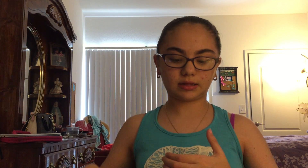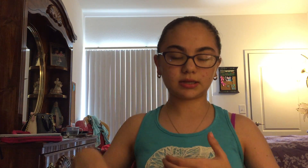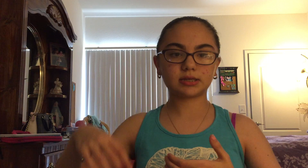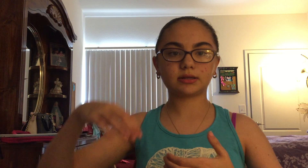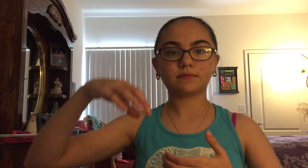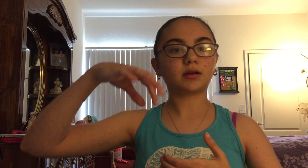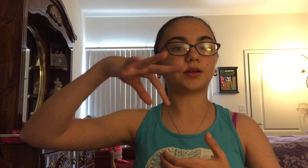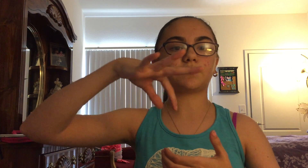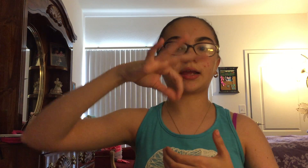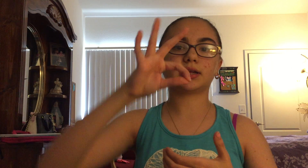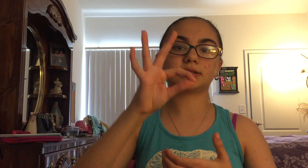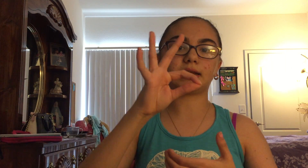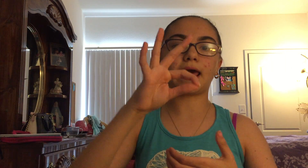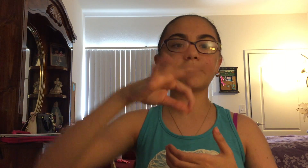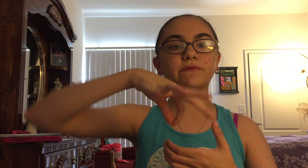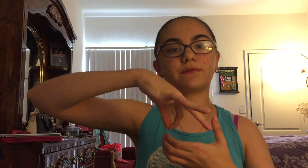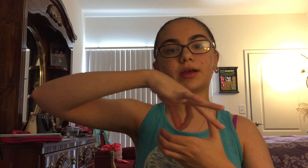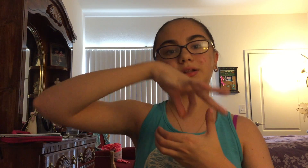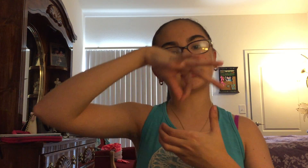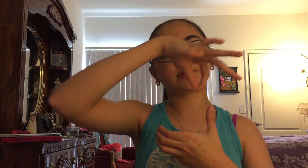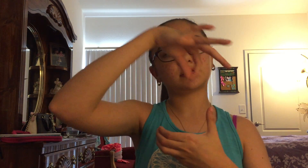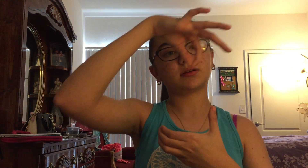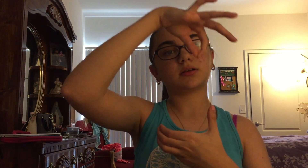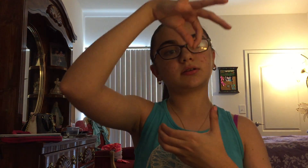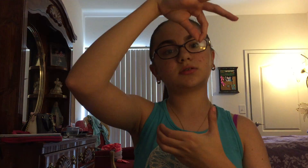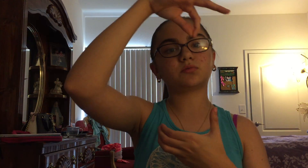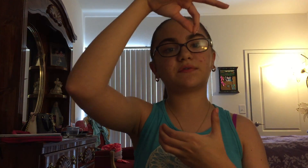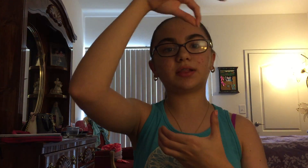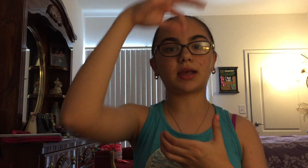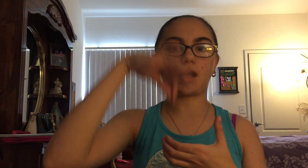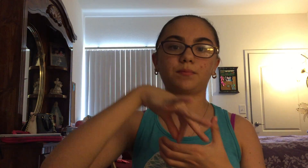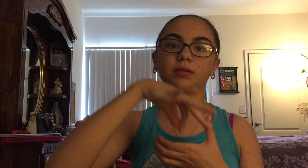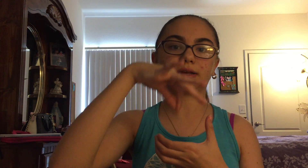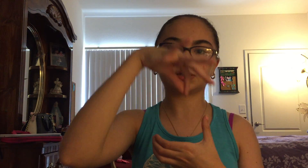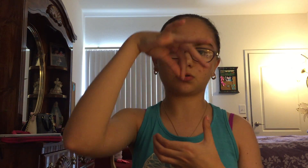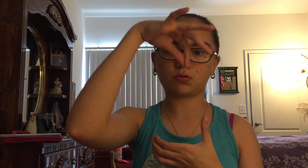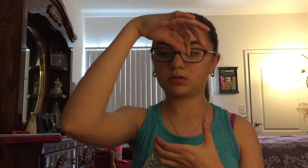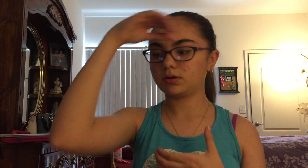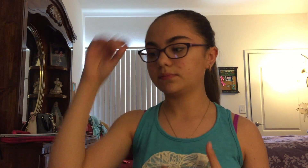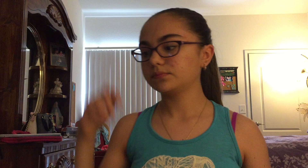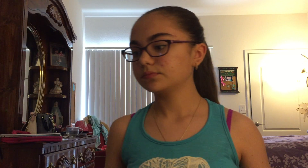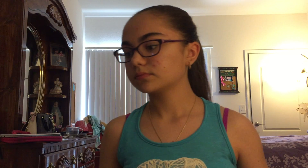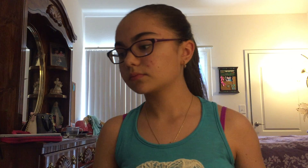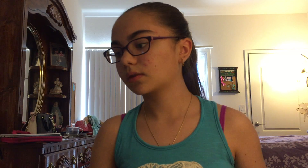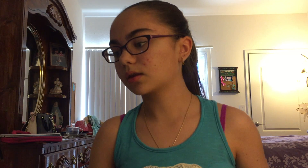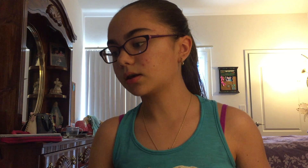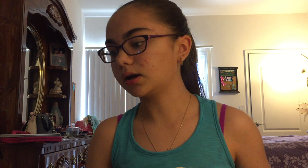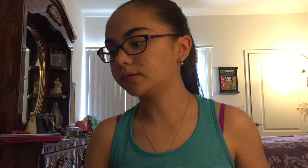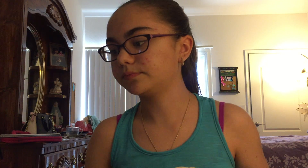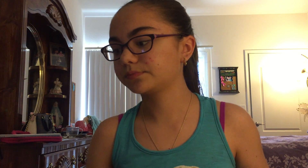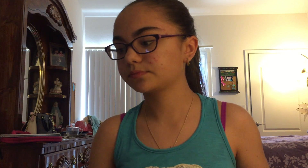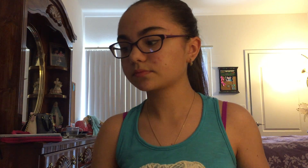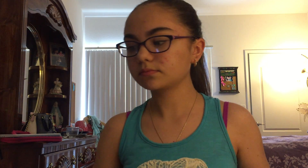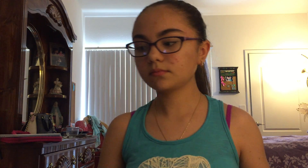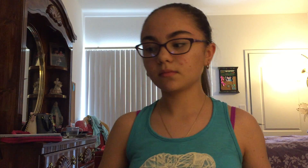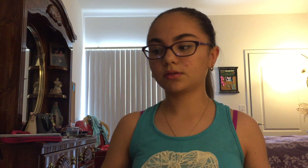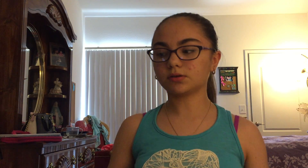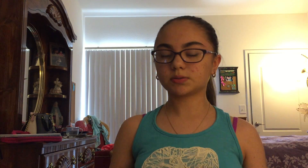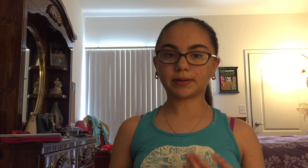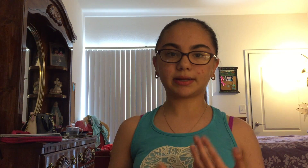this and your right hand's an f and it's swiveling up like a soul um though it's plain